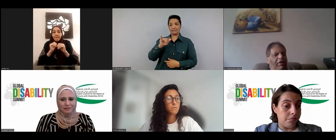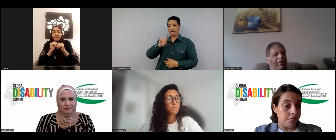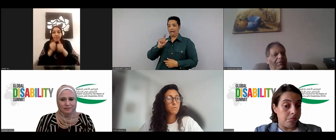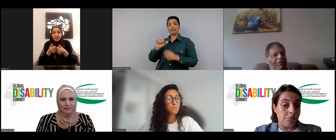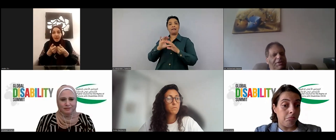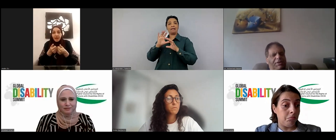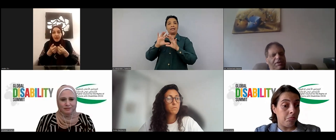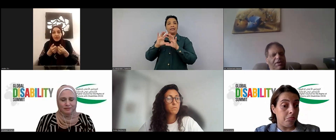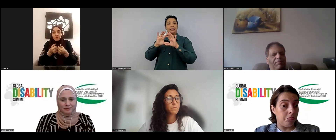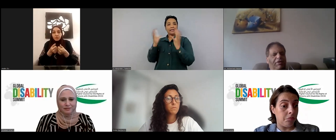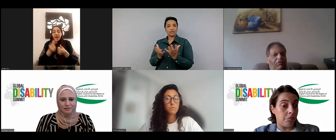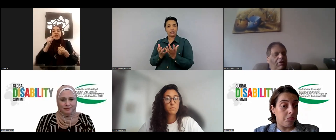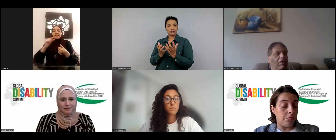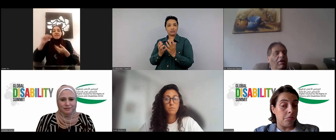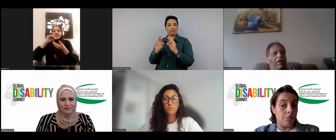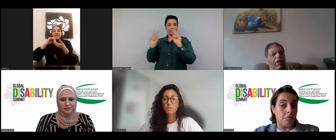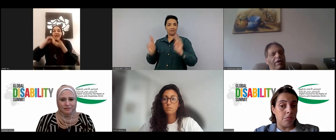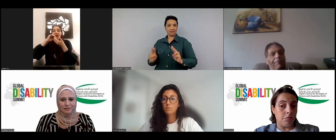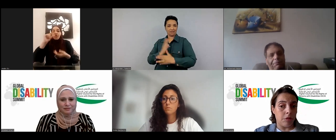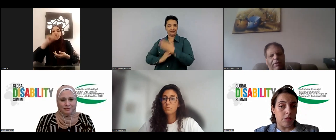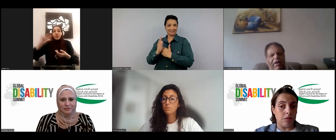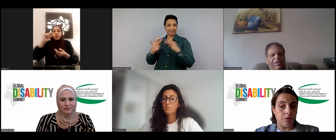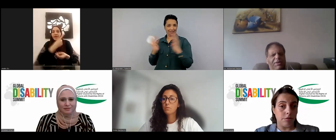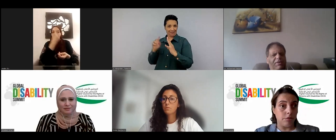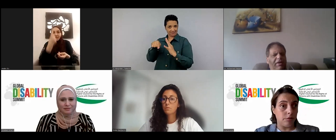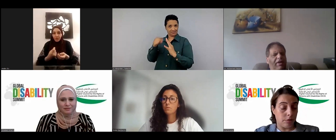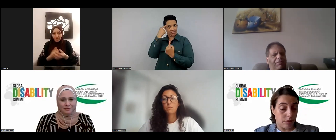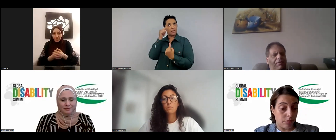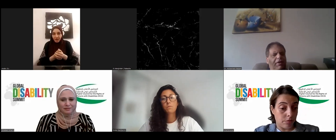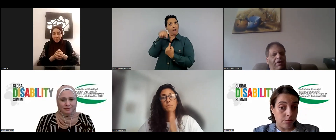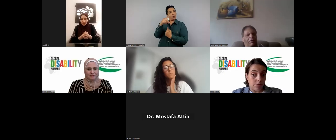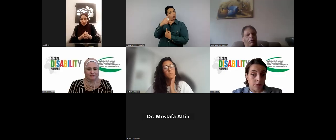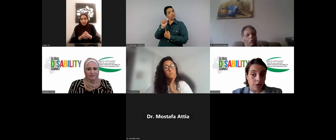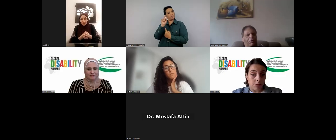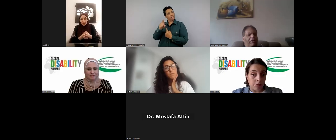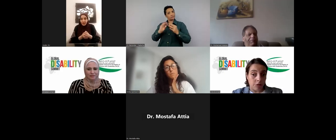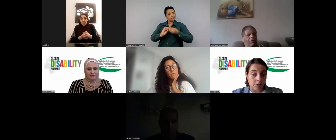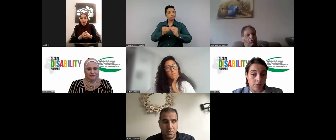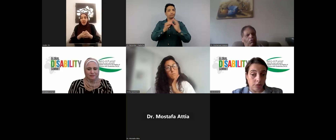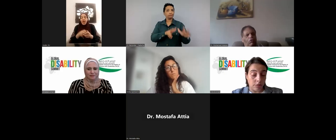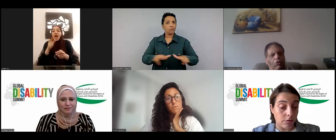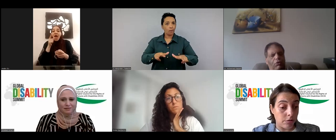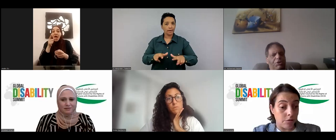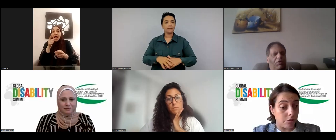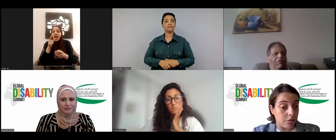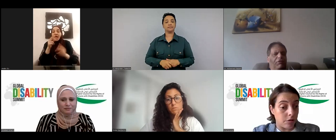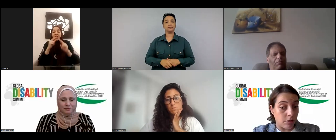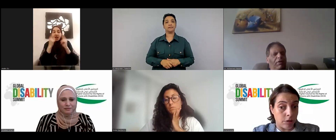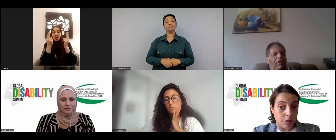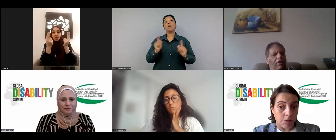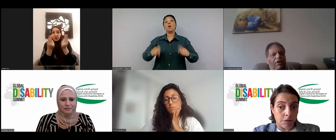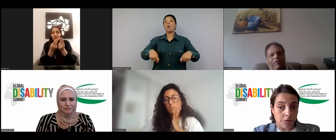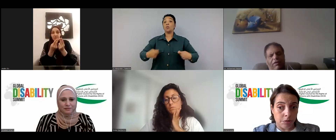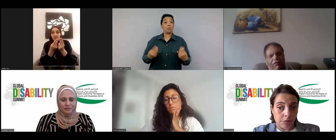of this summit is that there are usually 2 co-hosts, one